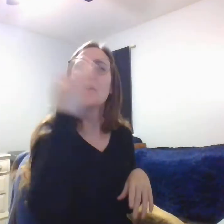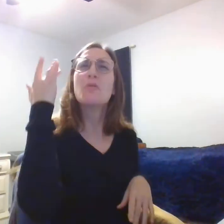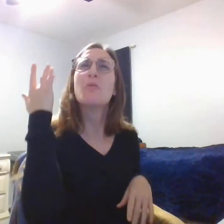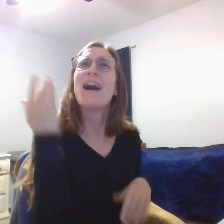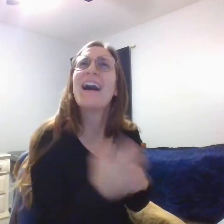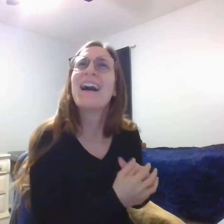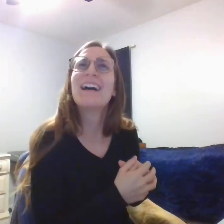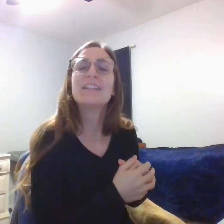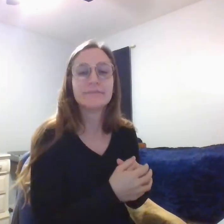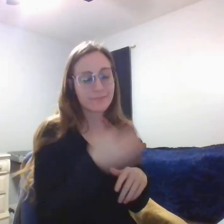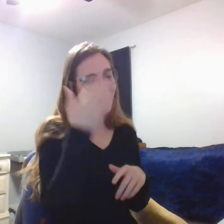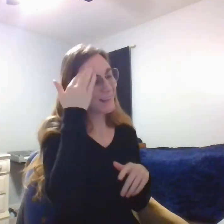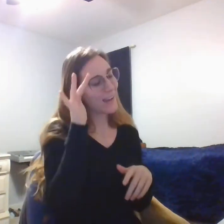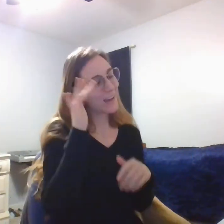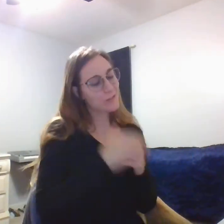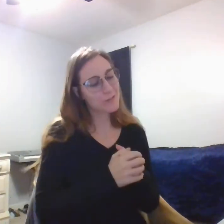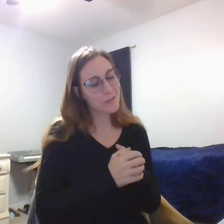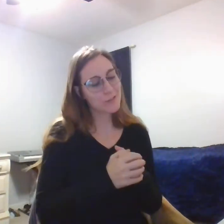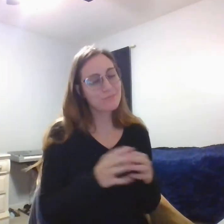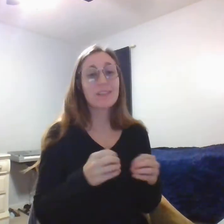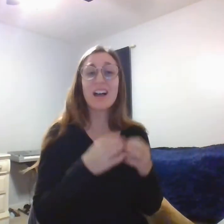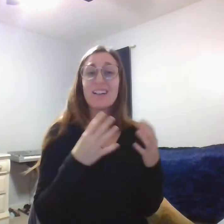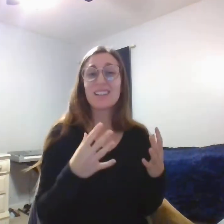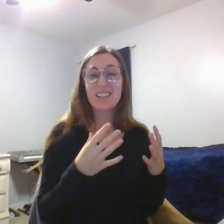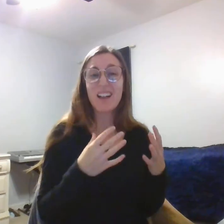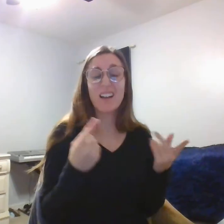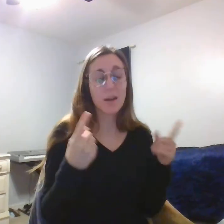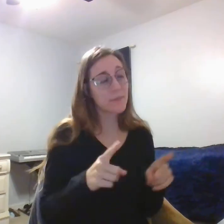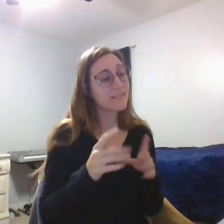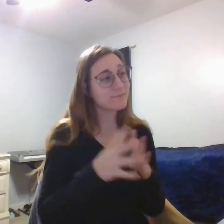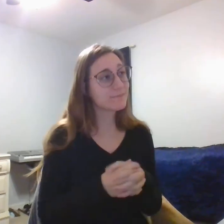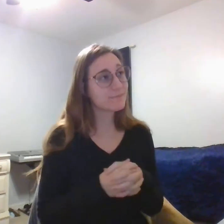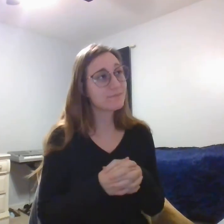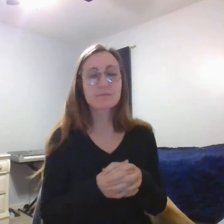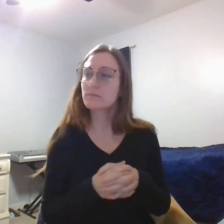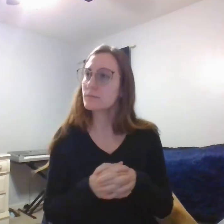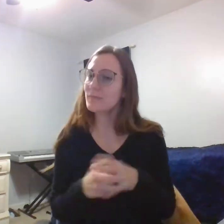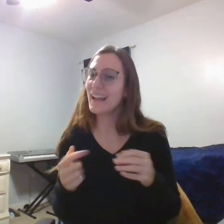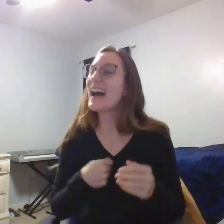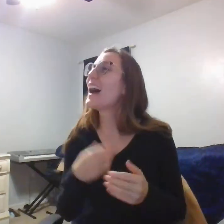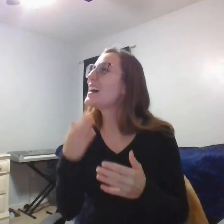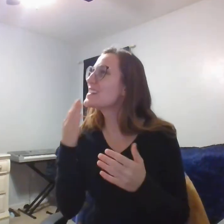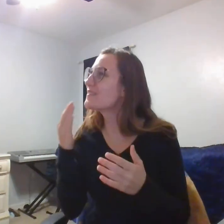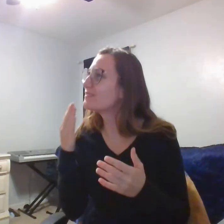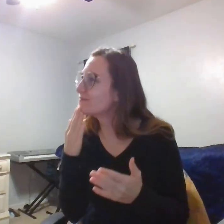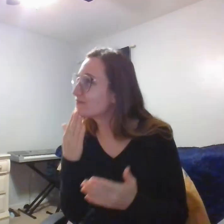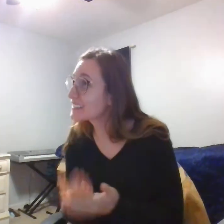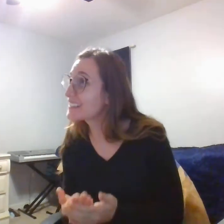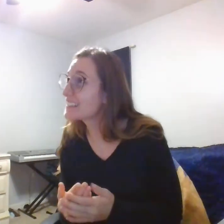I don't know. I just have a lot going on. I am doing very well. Today's just been a great